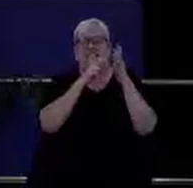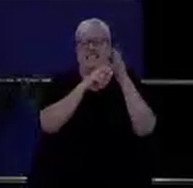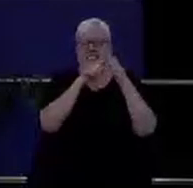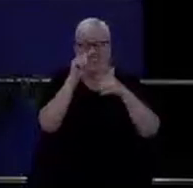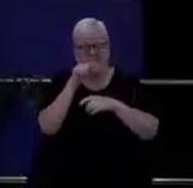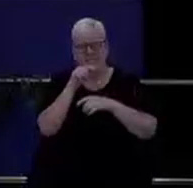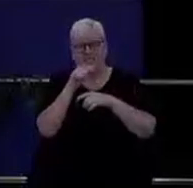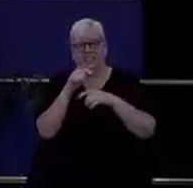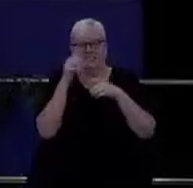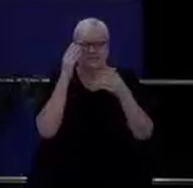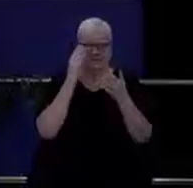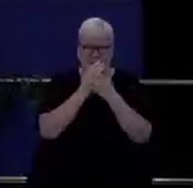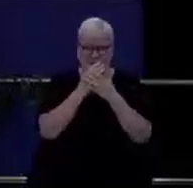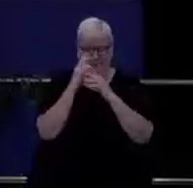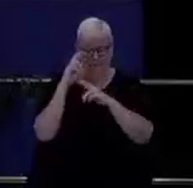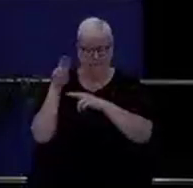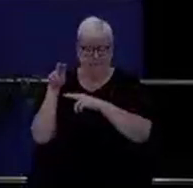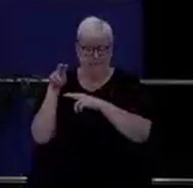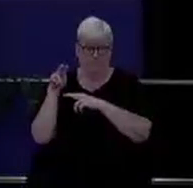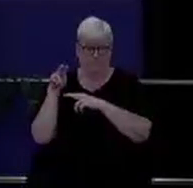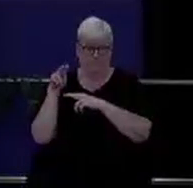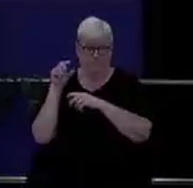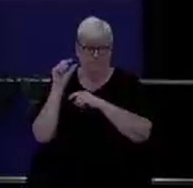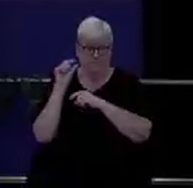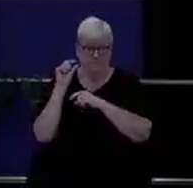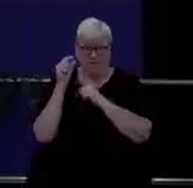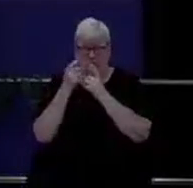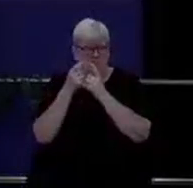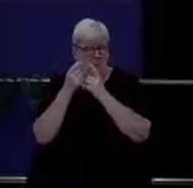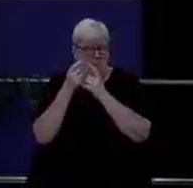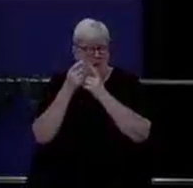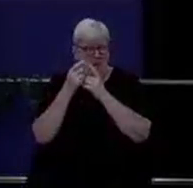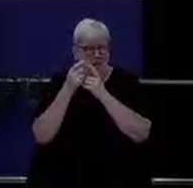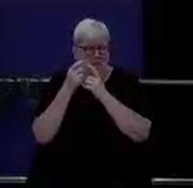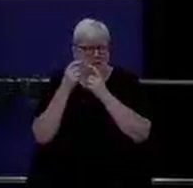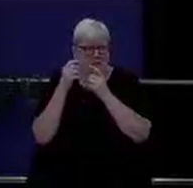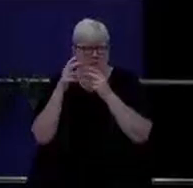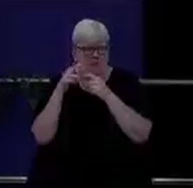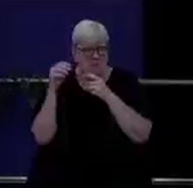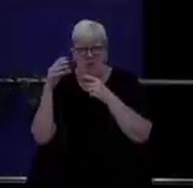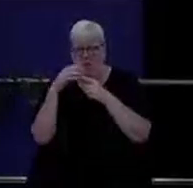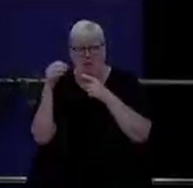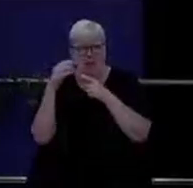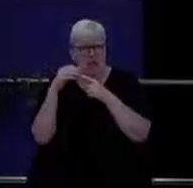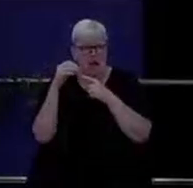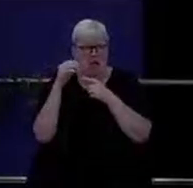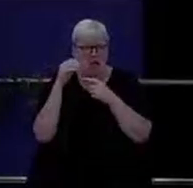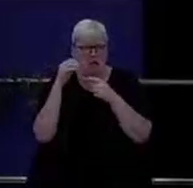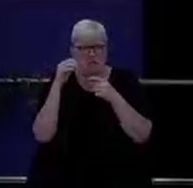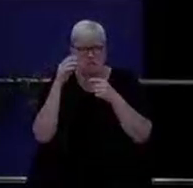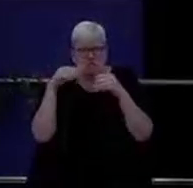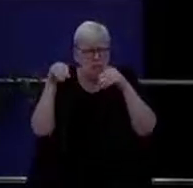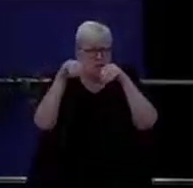an impression before a glance, a small wisp of something, a blown feather, a dust ball gusted in a